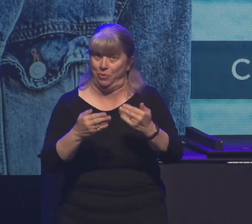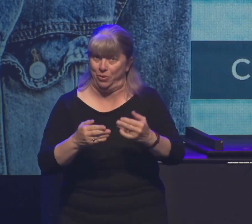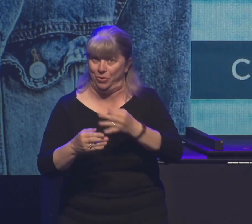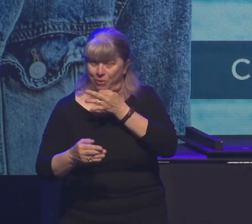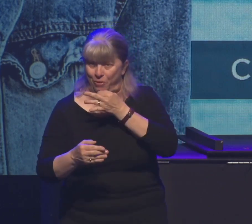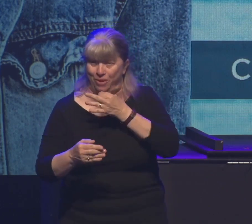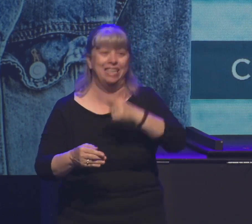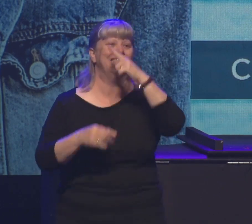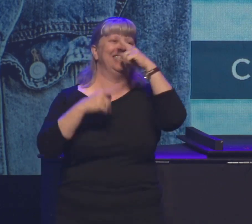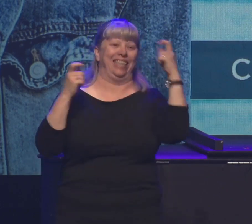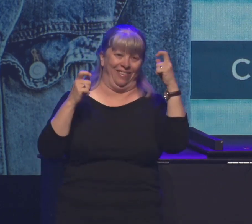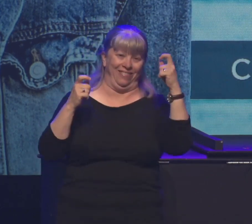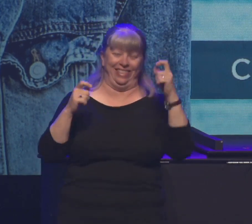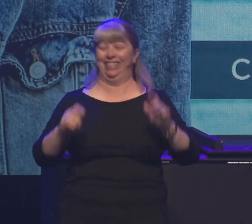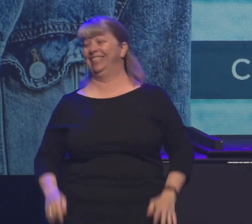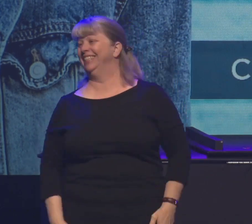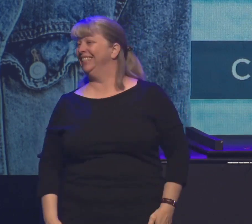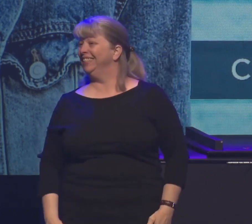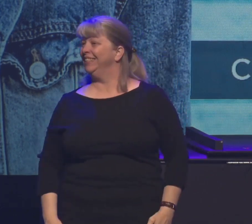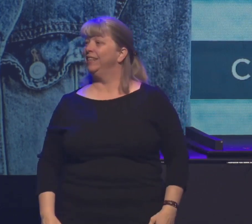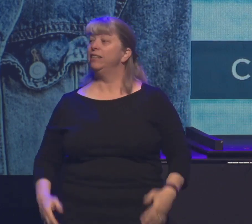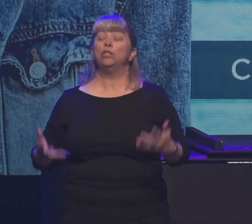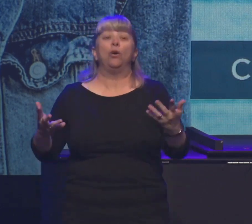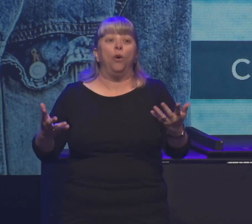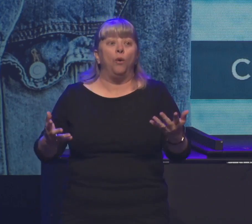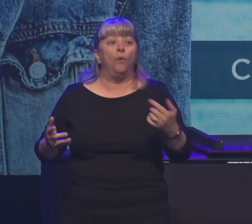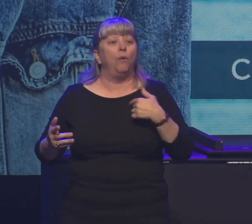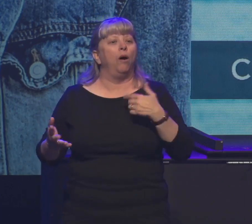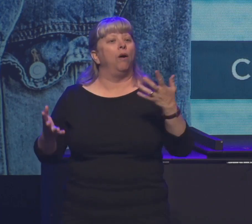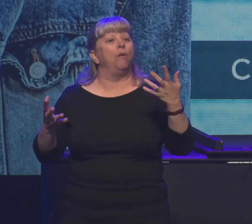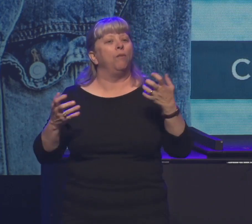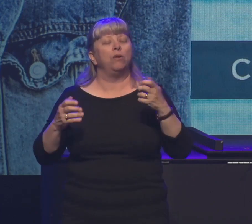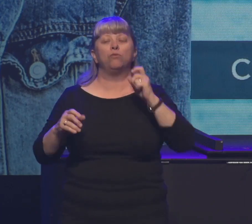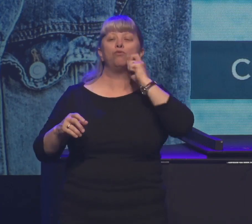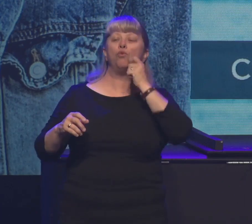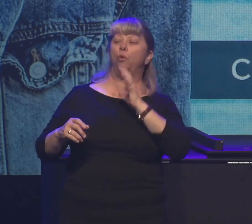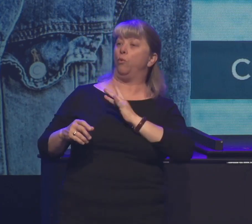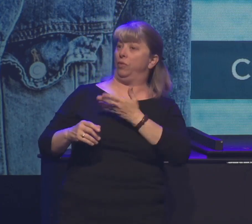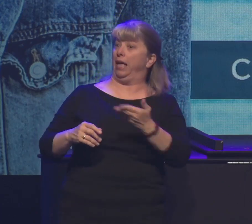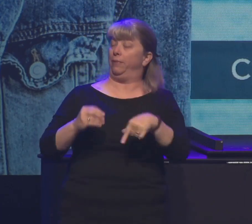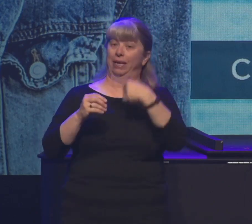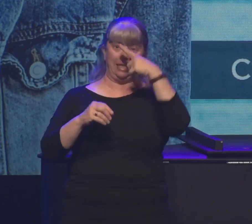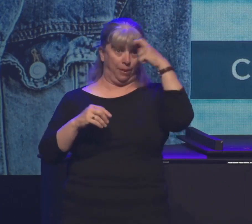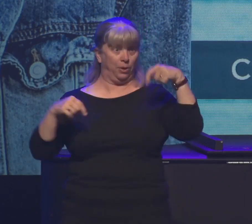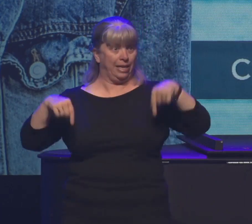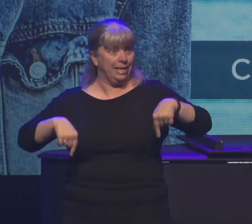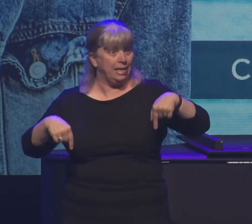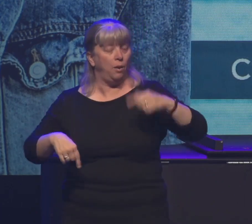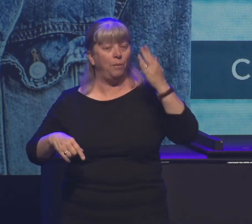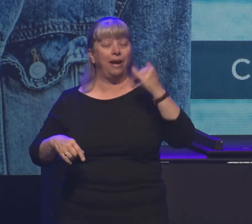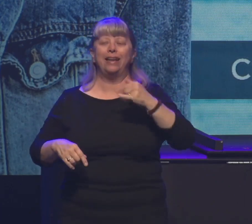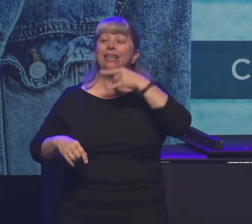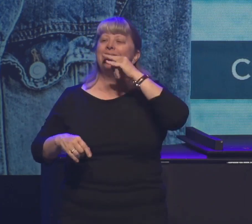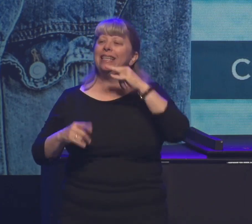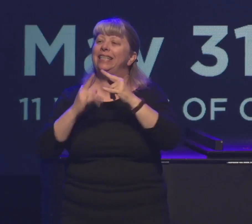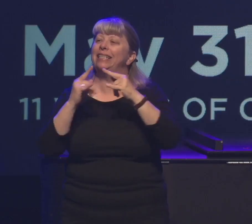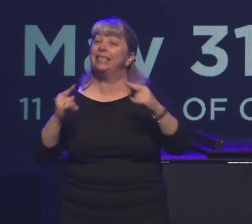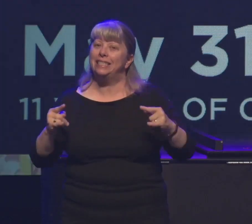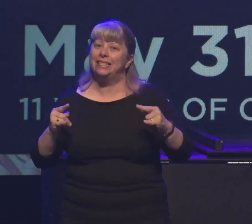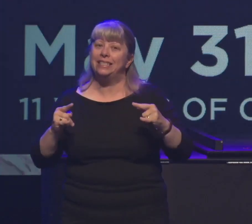So we're gonna lean into that. So one of the coolest things about summer at Crossroads is Kids Camp.